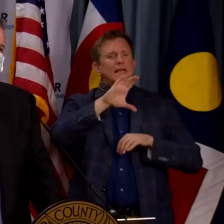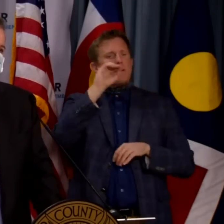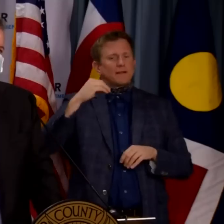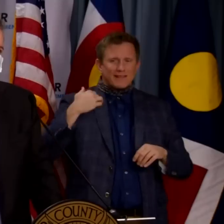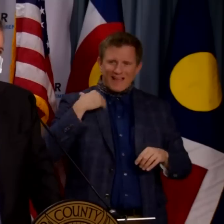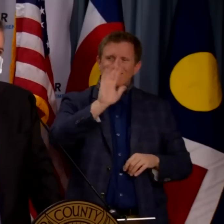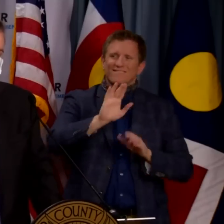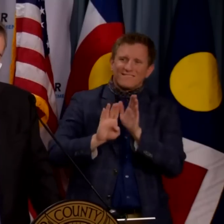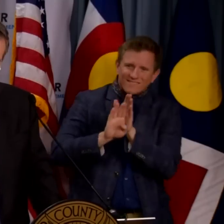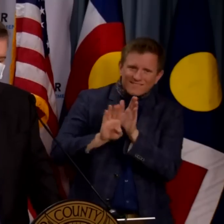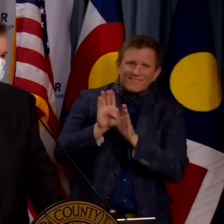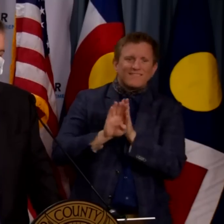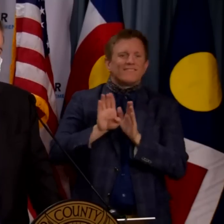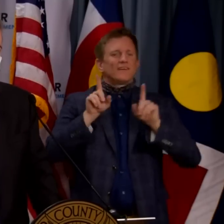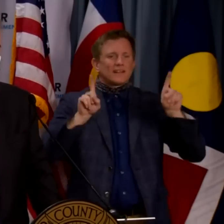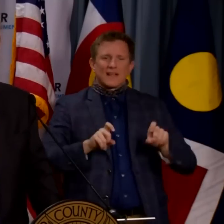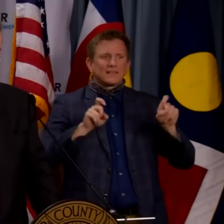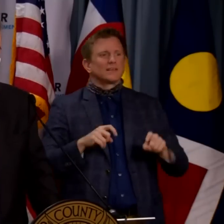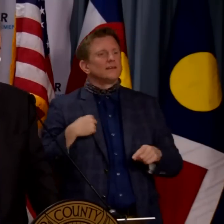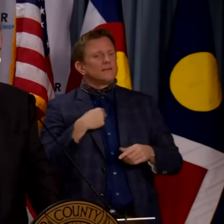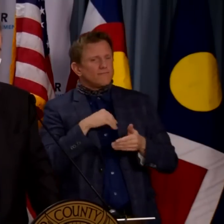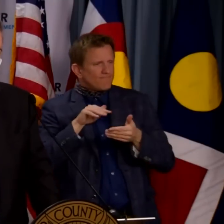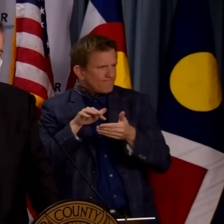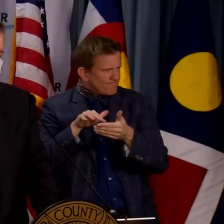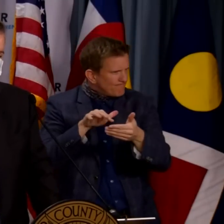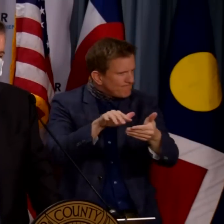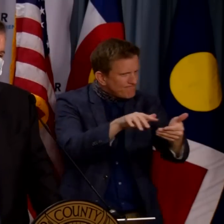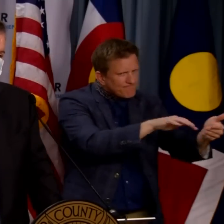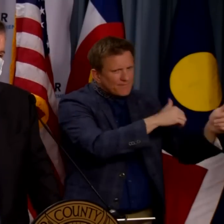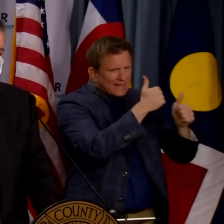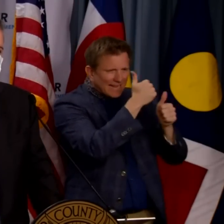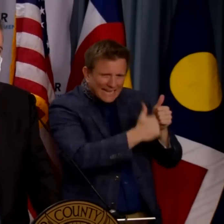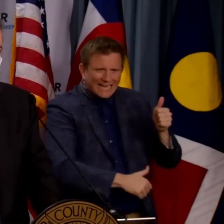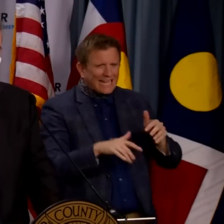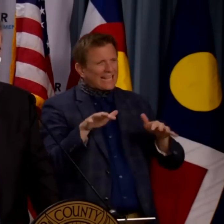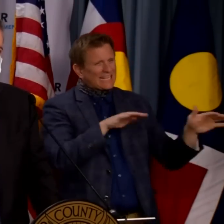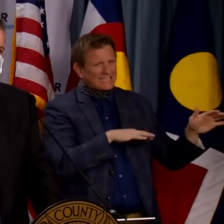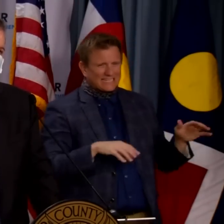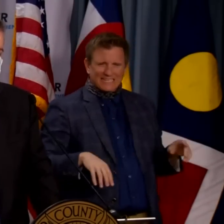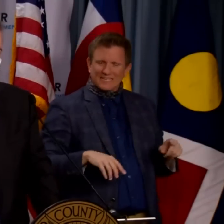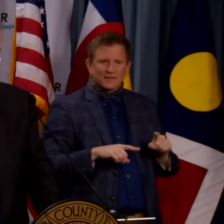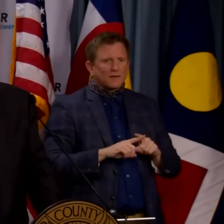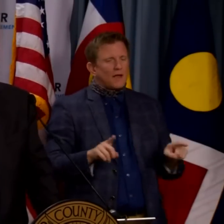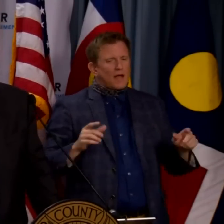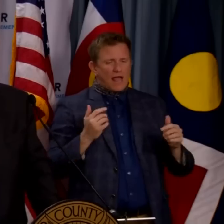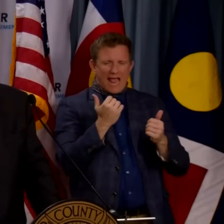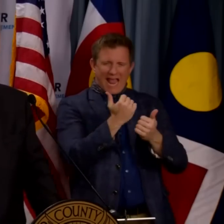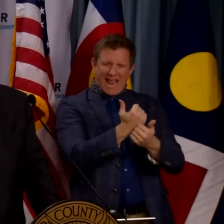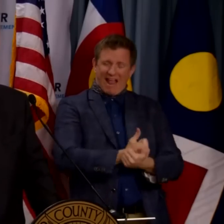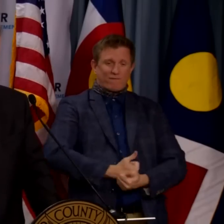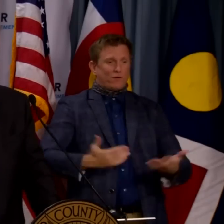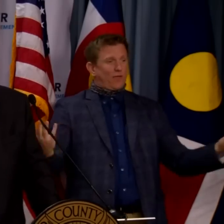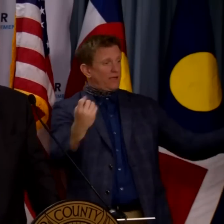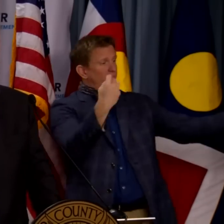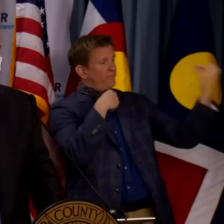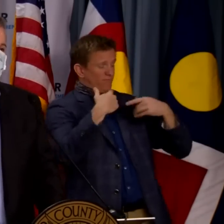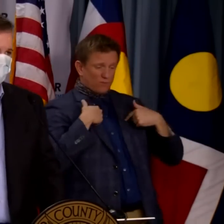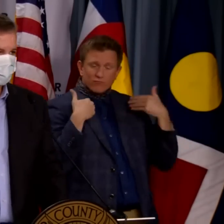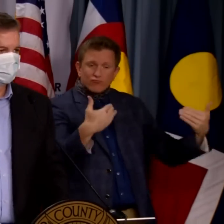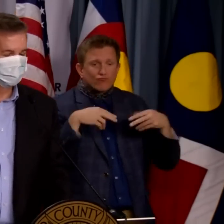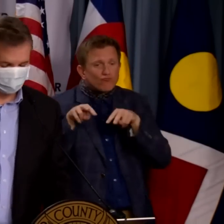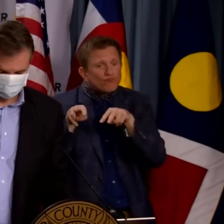with private entities that have testing capabilities that they want to share with us.